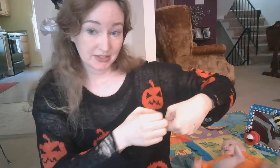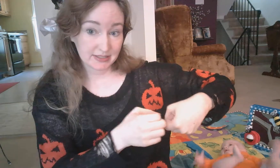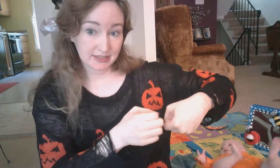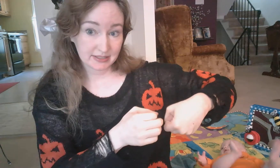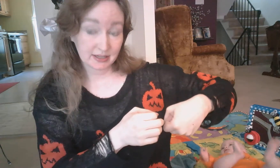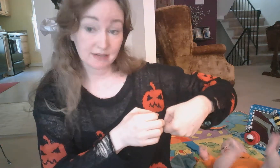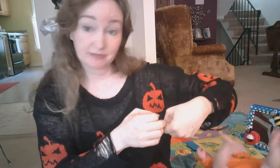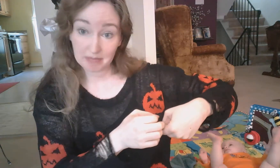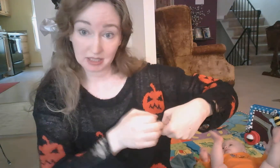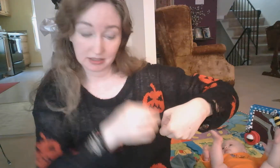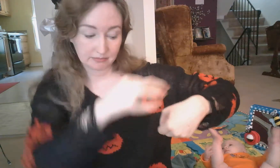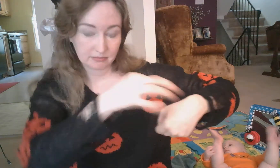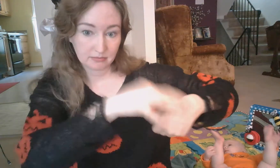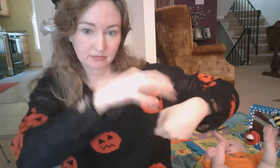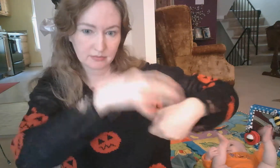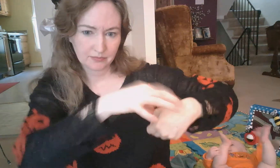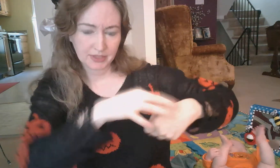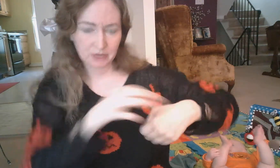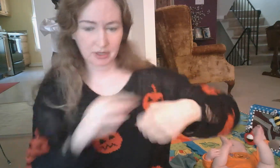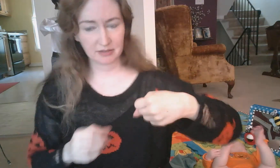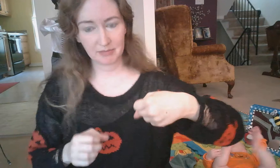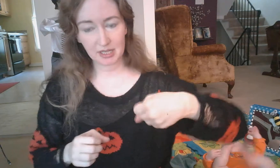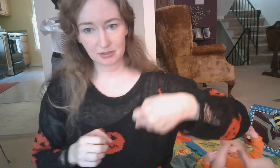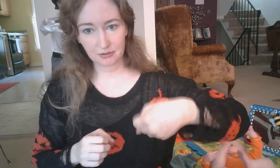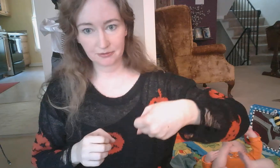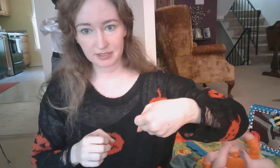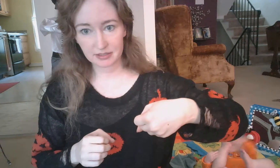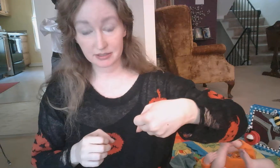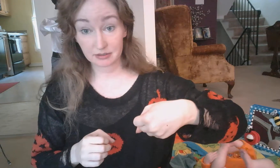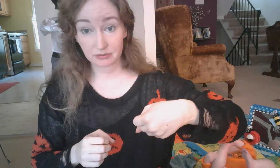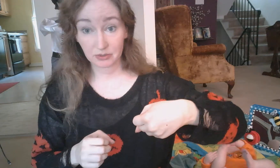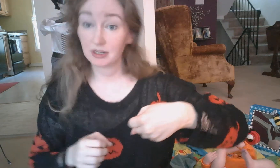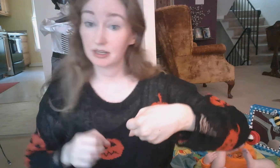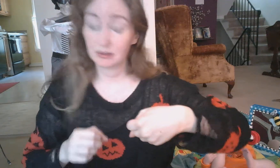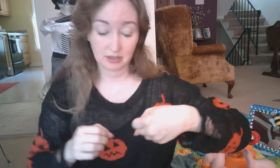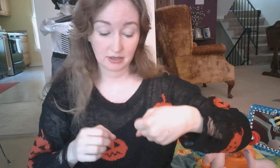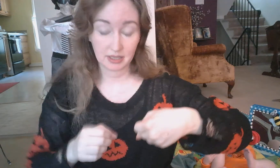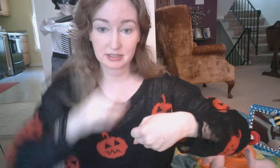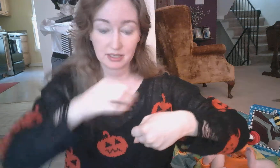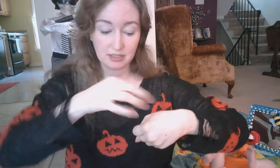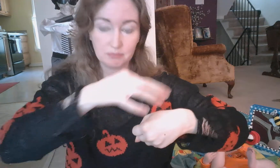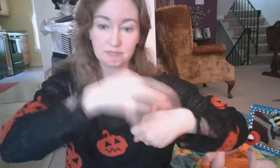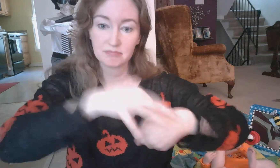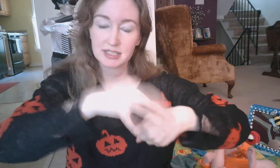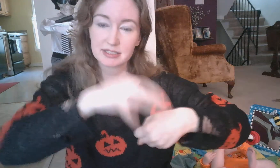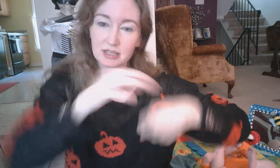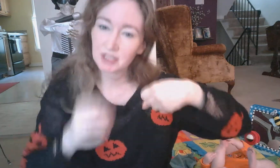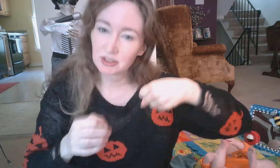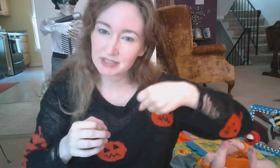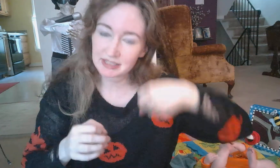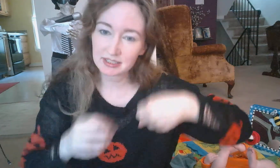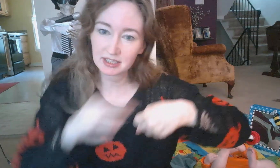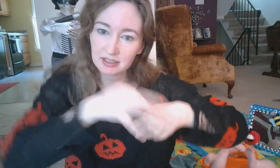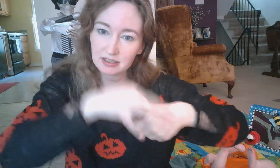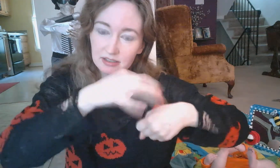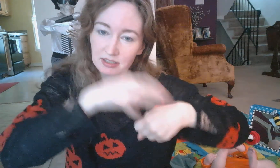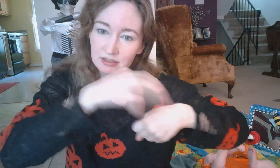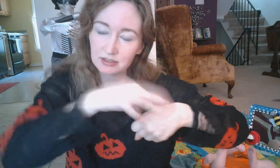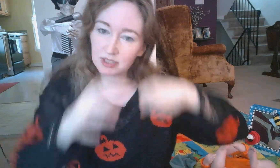This is the sign for melon. You kind of make a little fist with your hand, and it's kind of like you're testing it, and you can